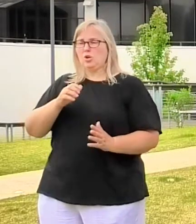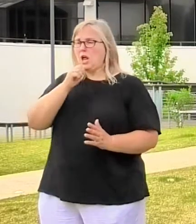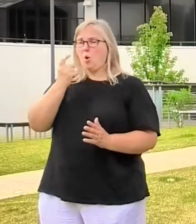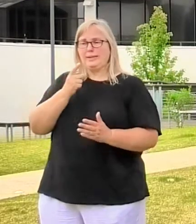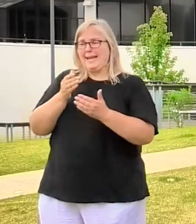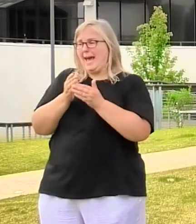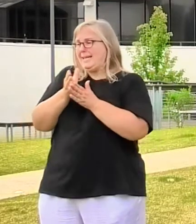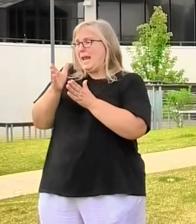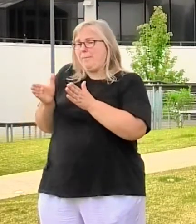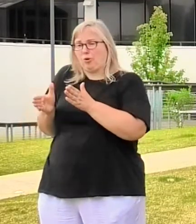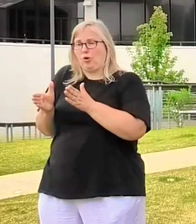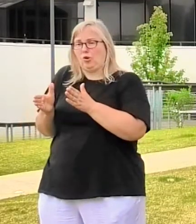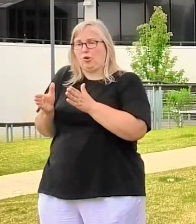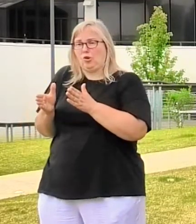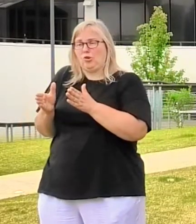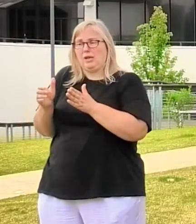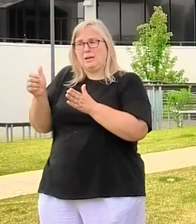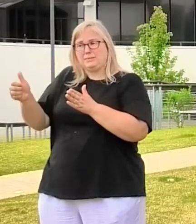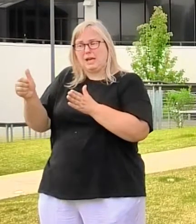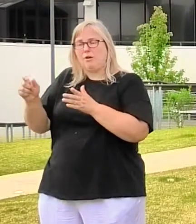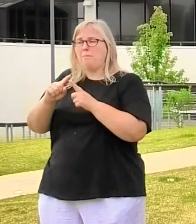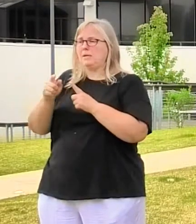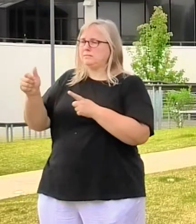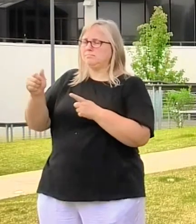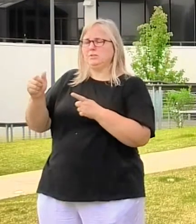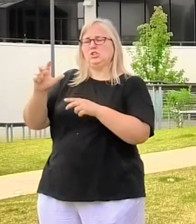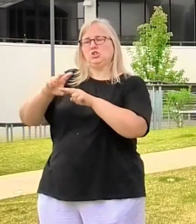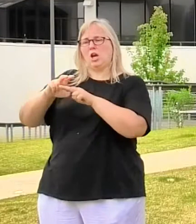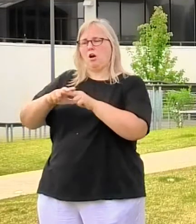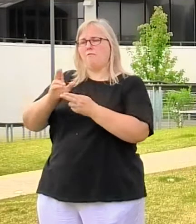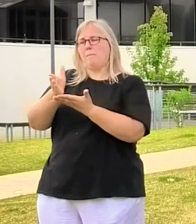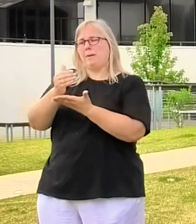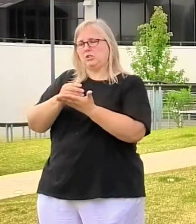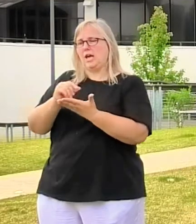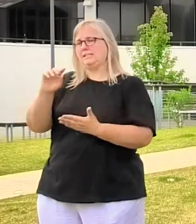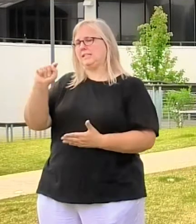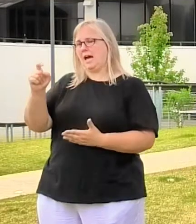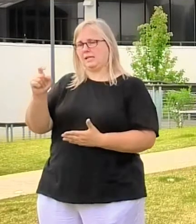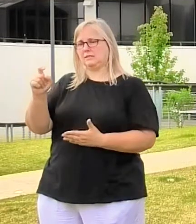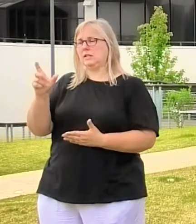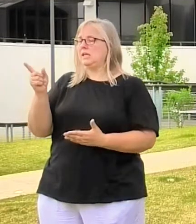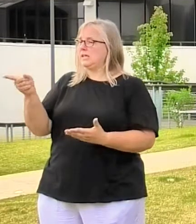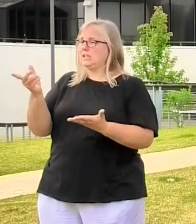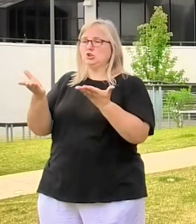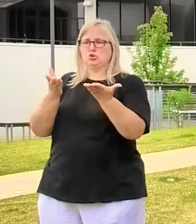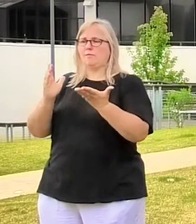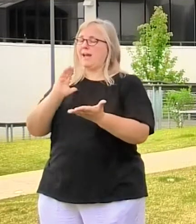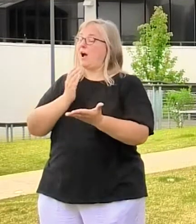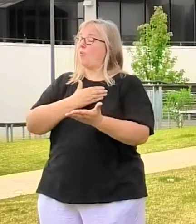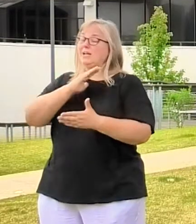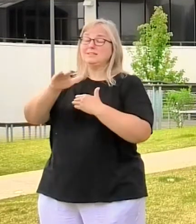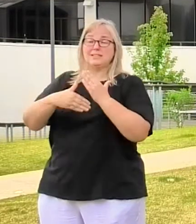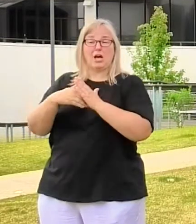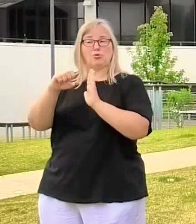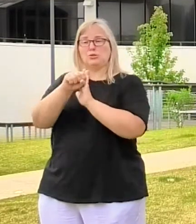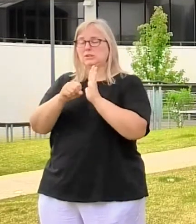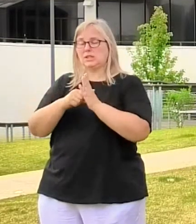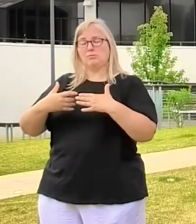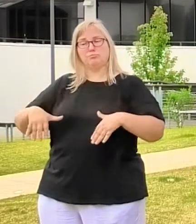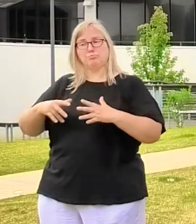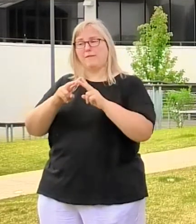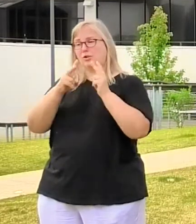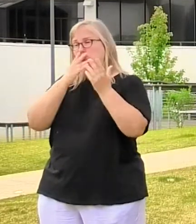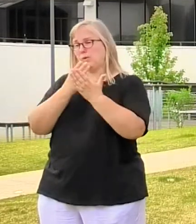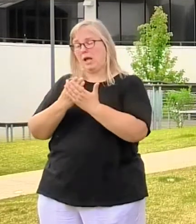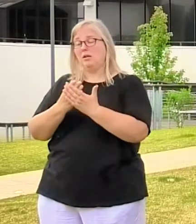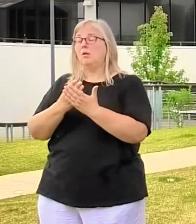neighbor, but someone who, as chair of Budget and Tax, has served our entire state so well.